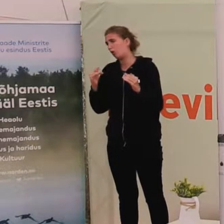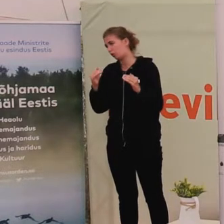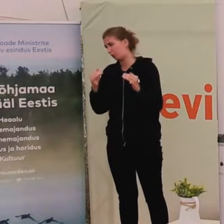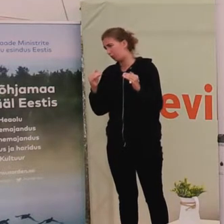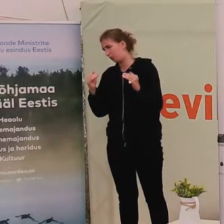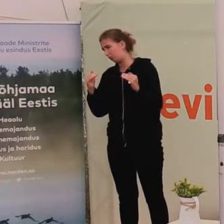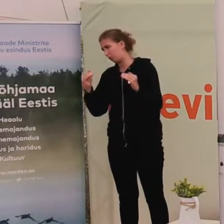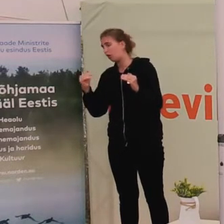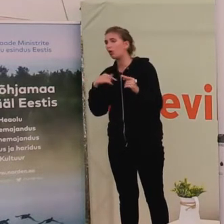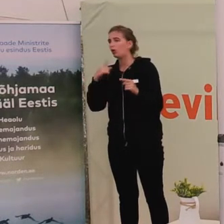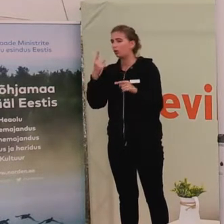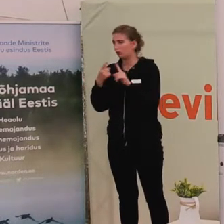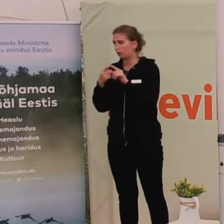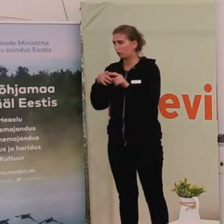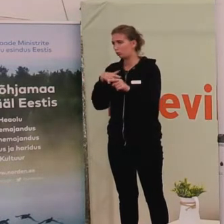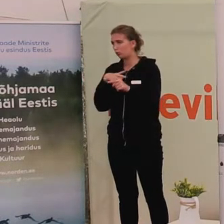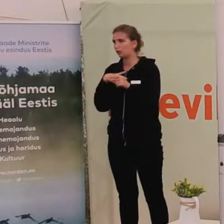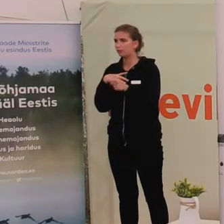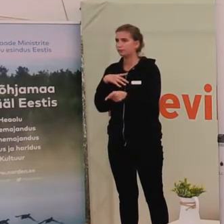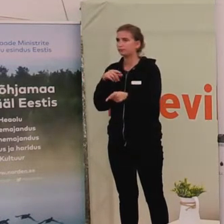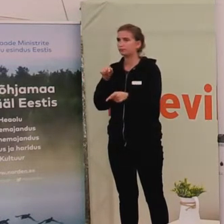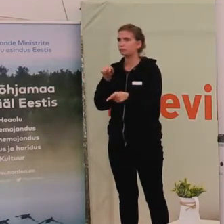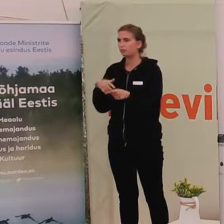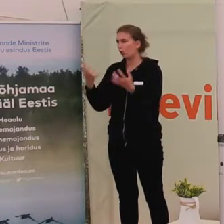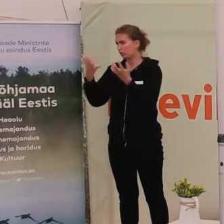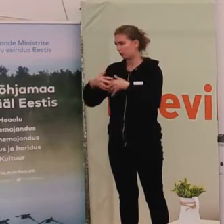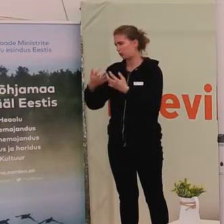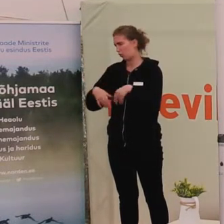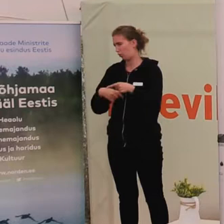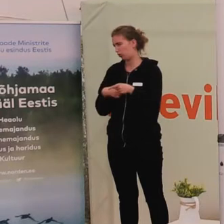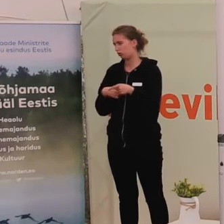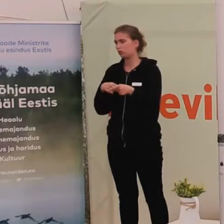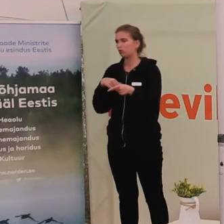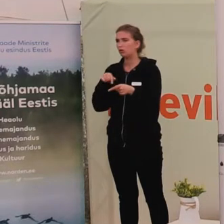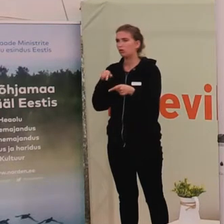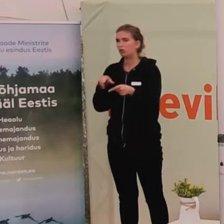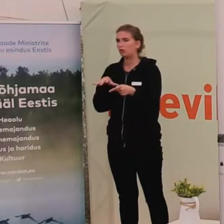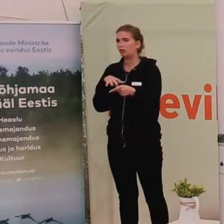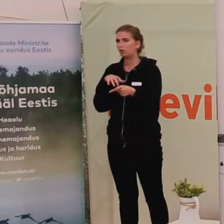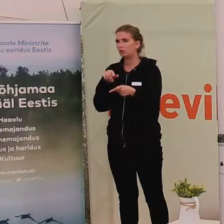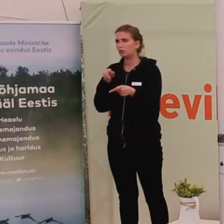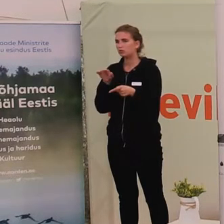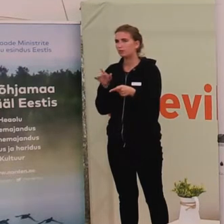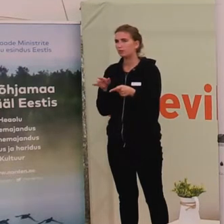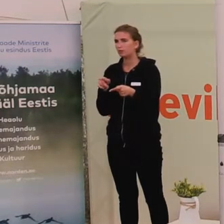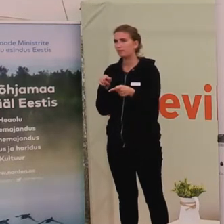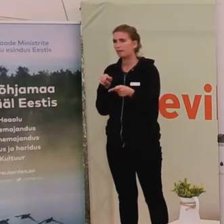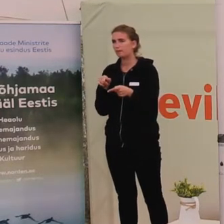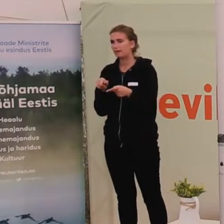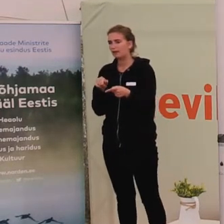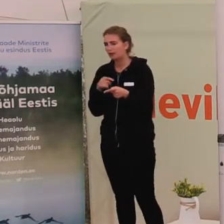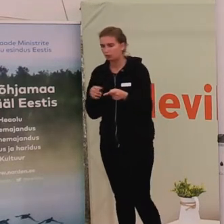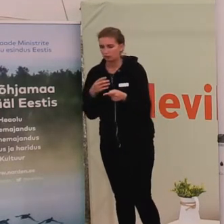they were quite different. One was an automation scenario where we had more very much digitalization and